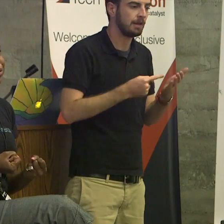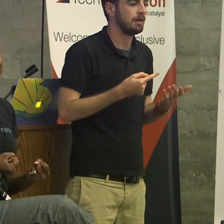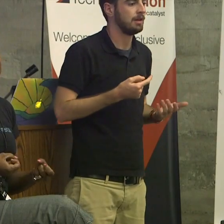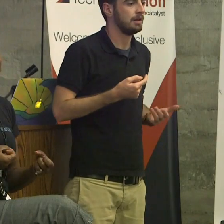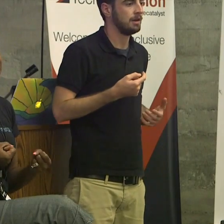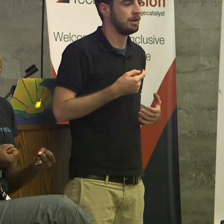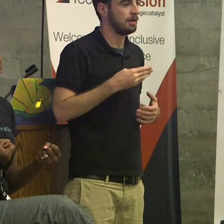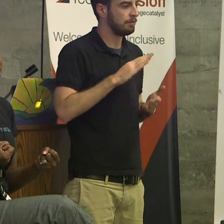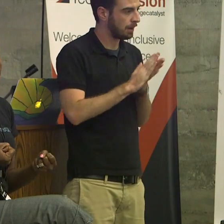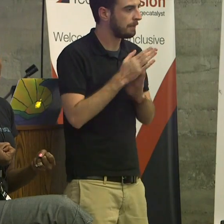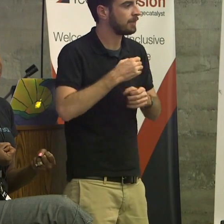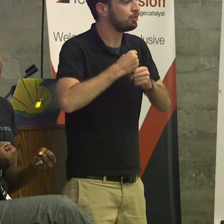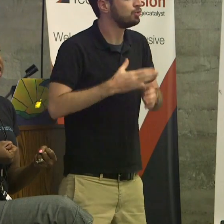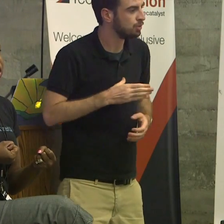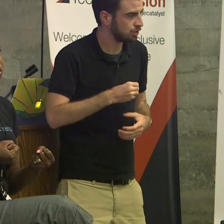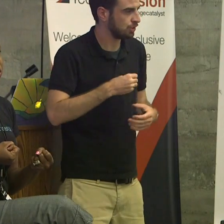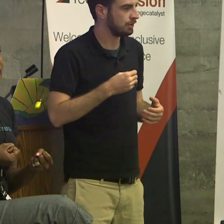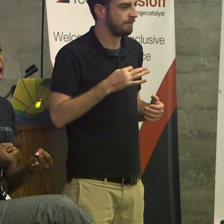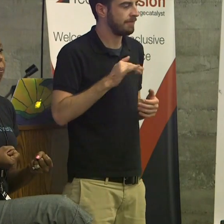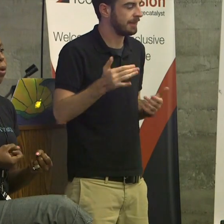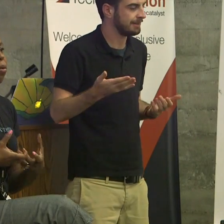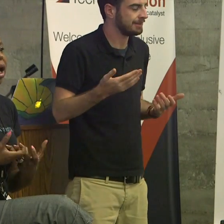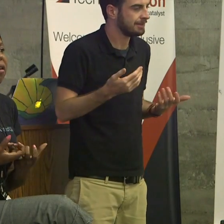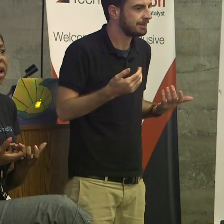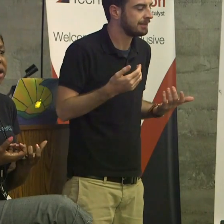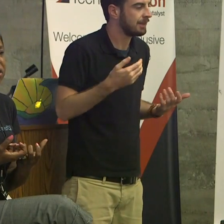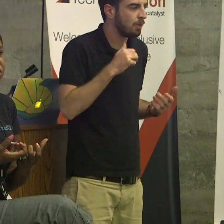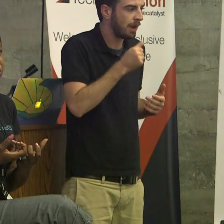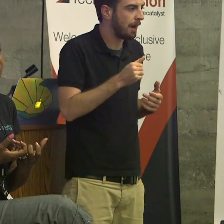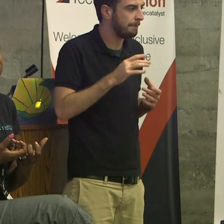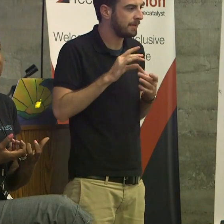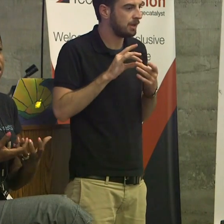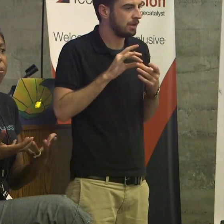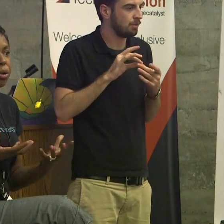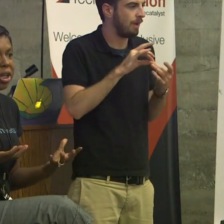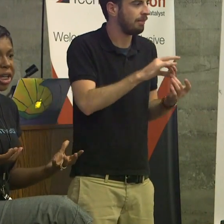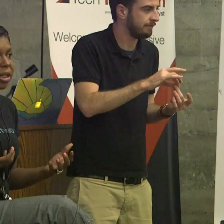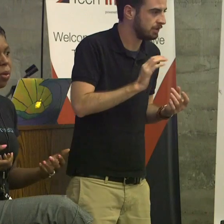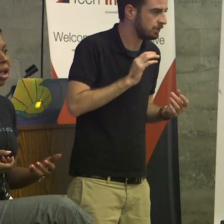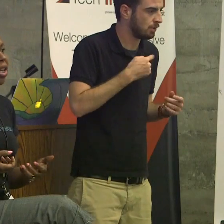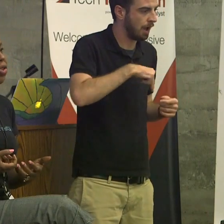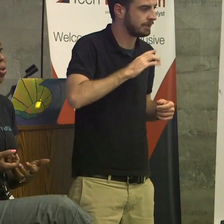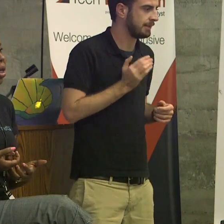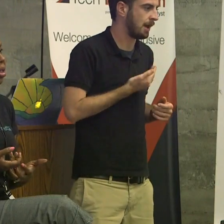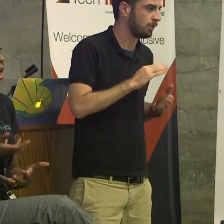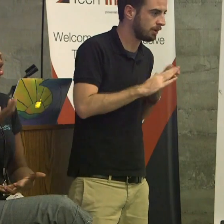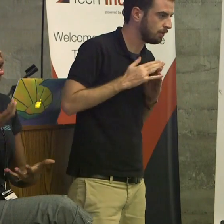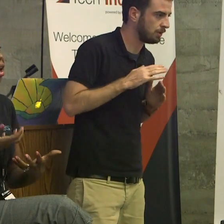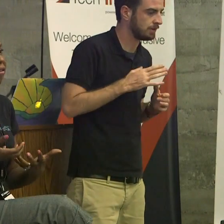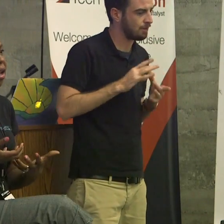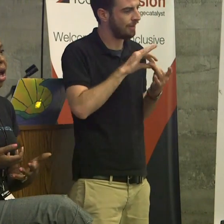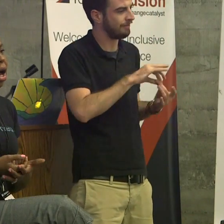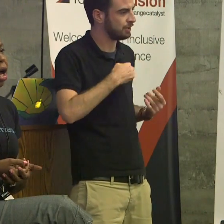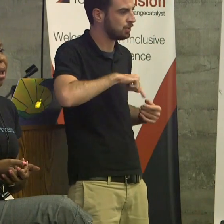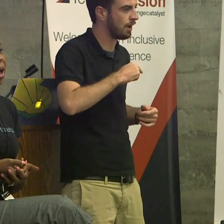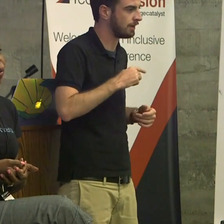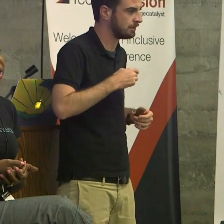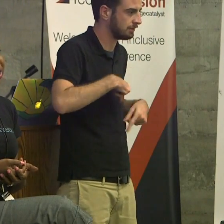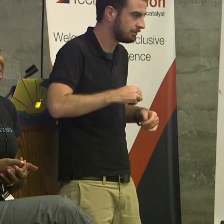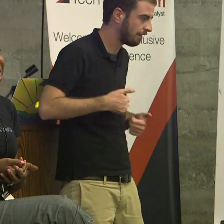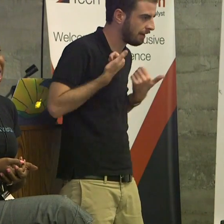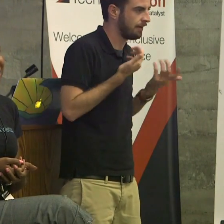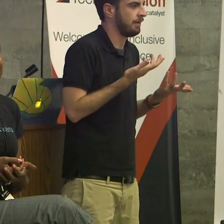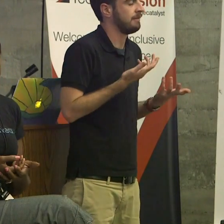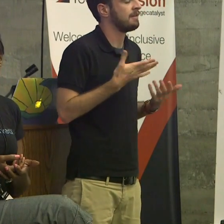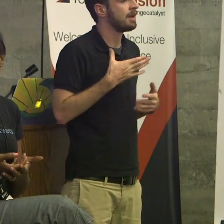the producers and makers of things, they will not be relevant to us in our communities and relevant to us in life. And